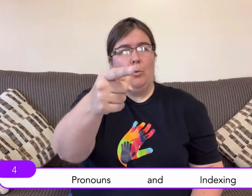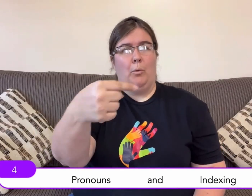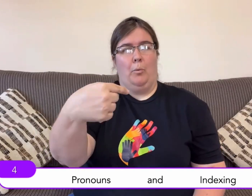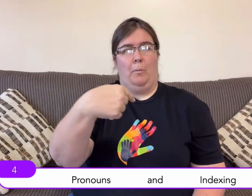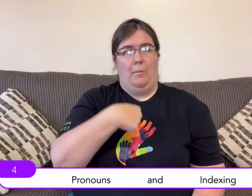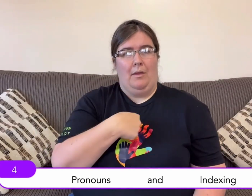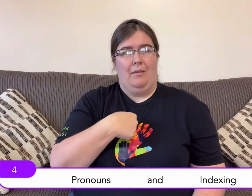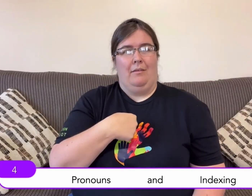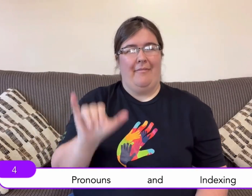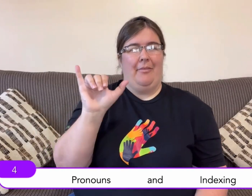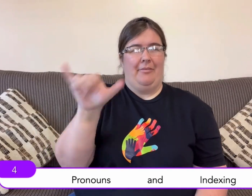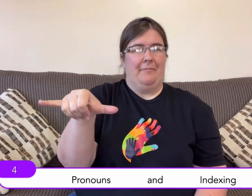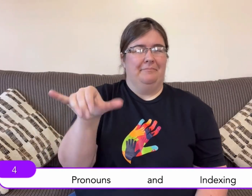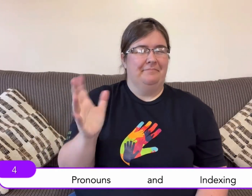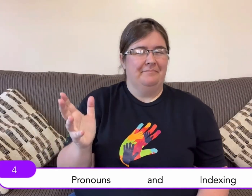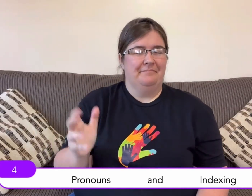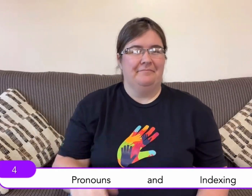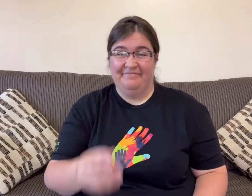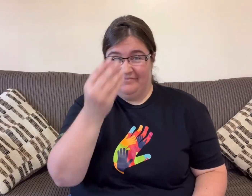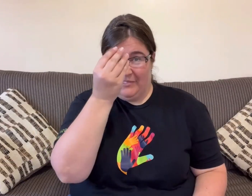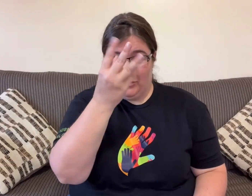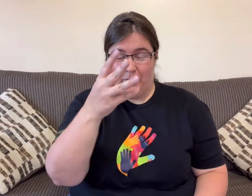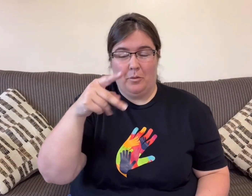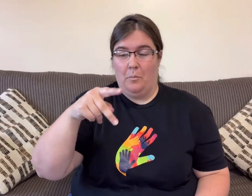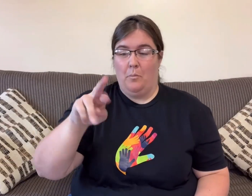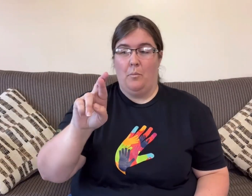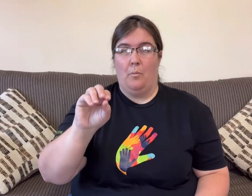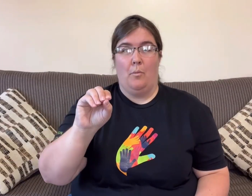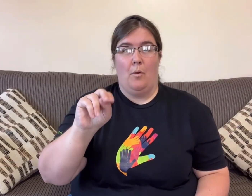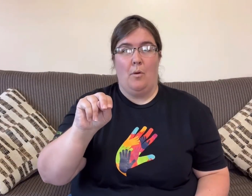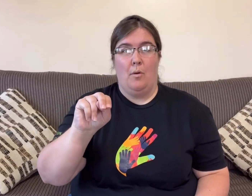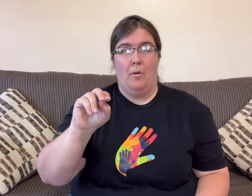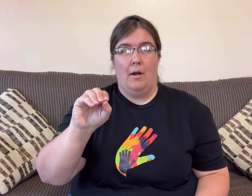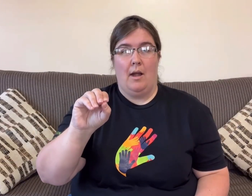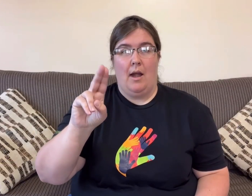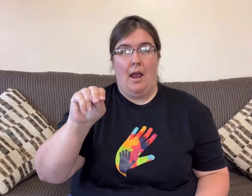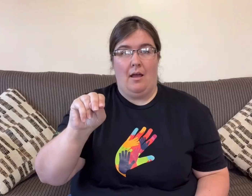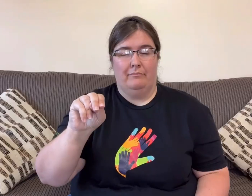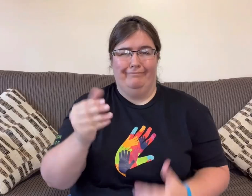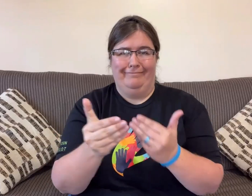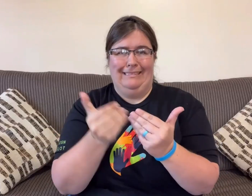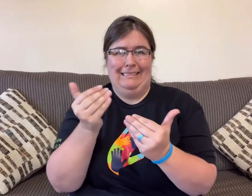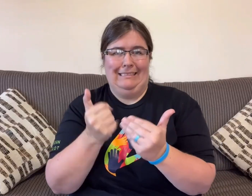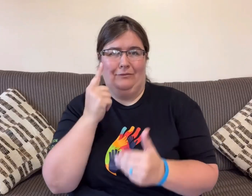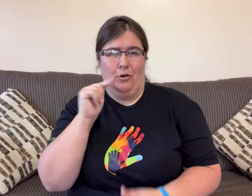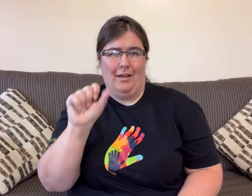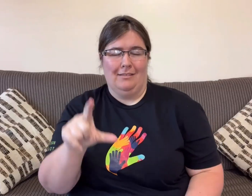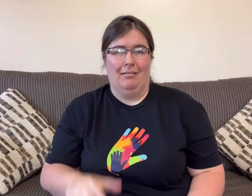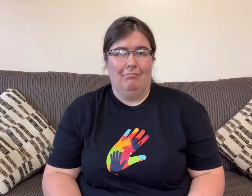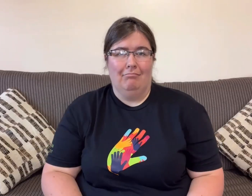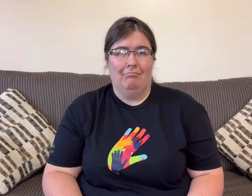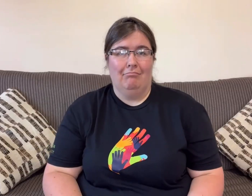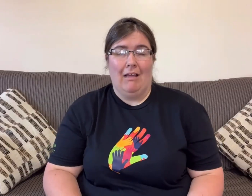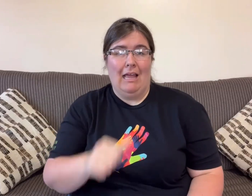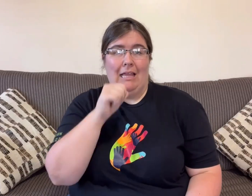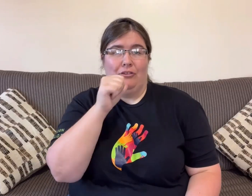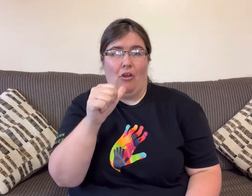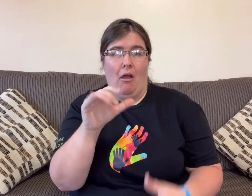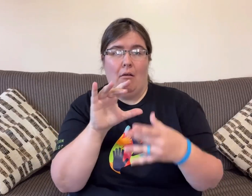or me. And just so you know, pronouns are simple in ASL. They're not related